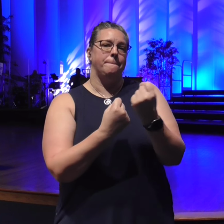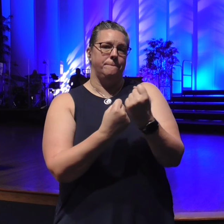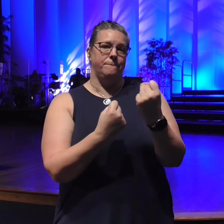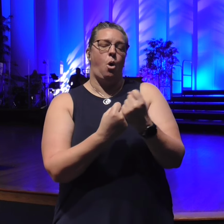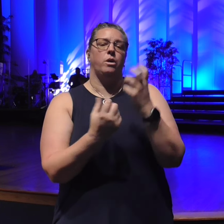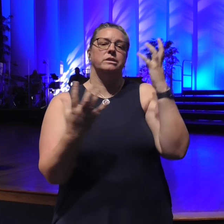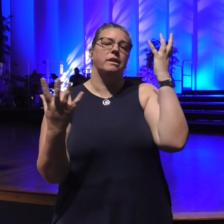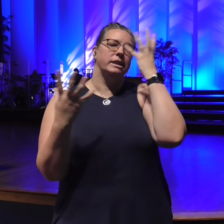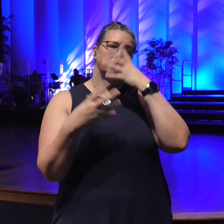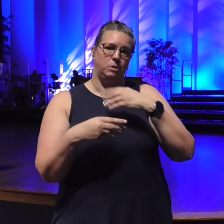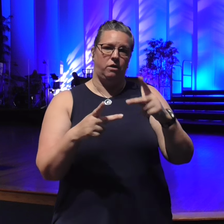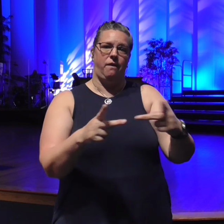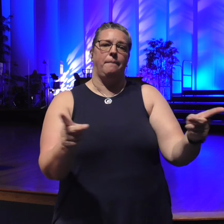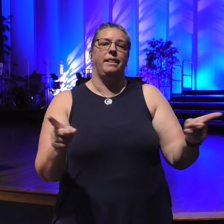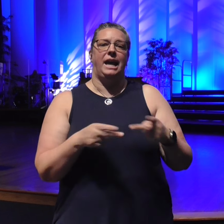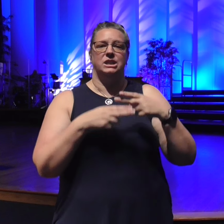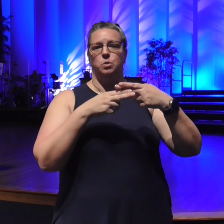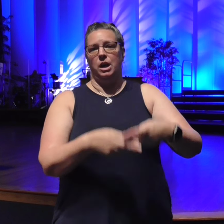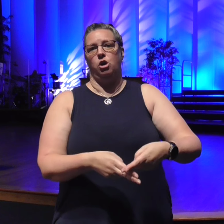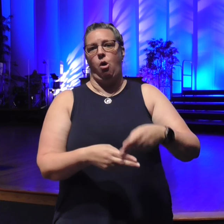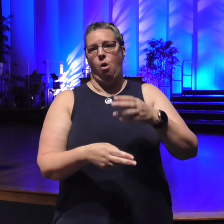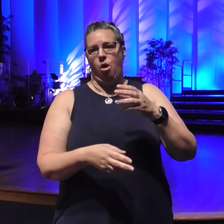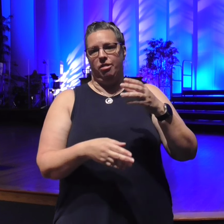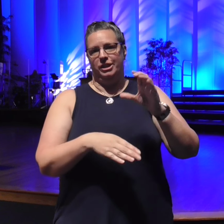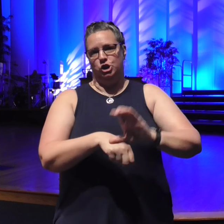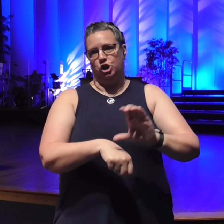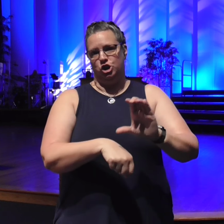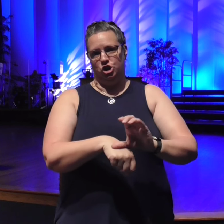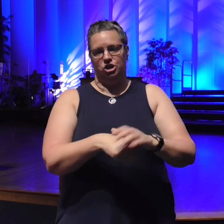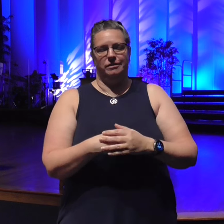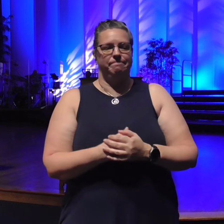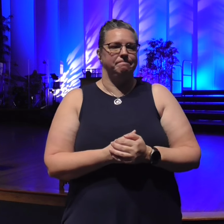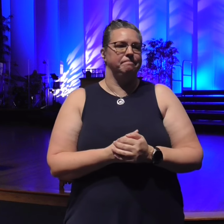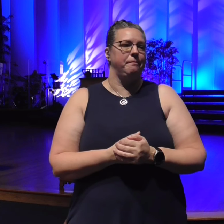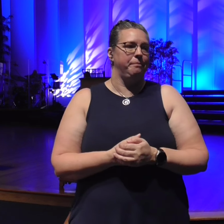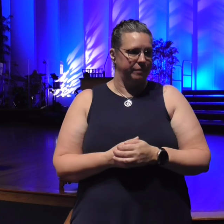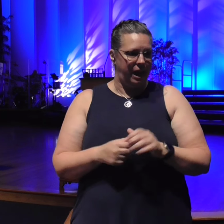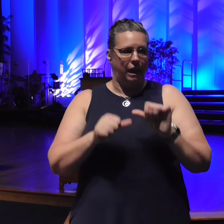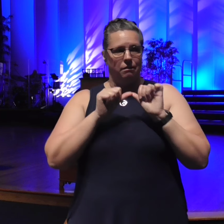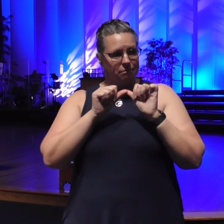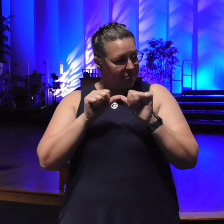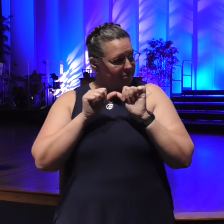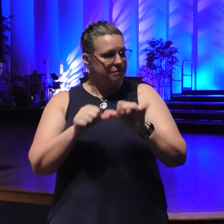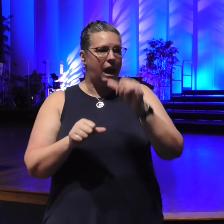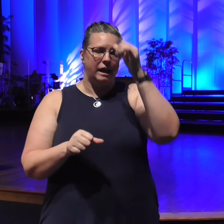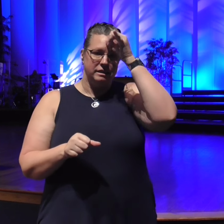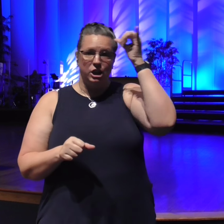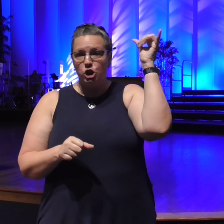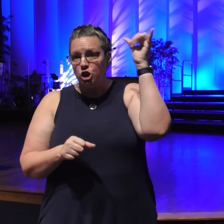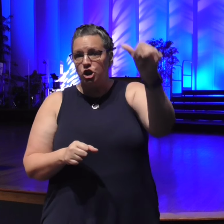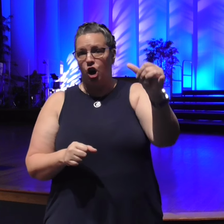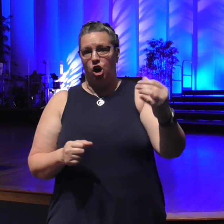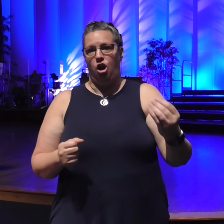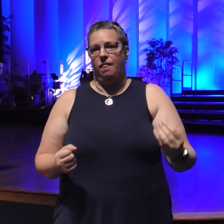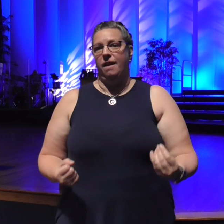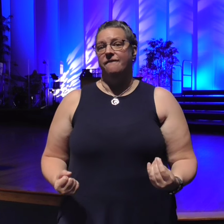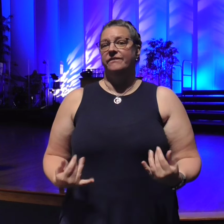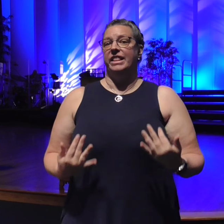this beautiful place we call Mile High Church, that keeps it as an eternal flame for so